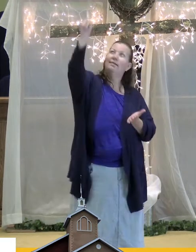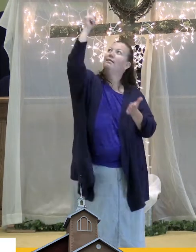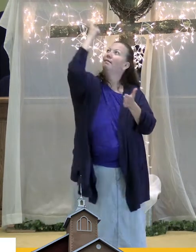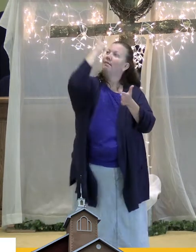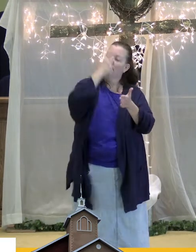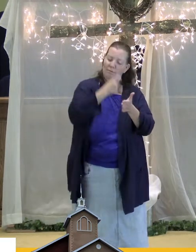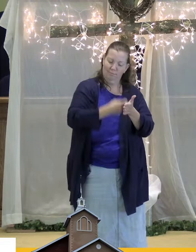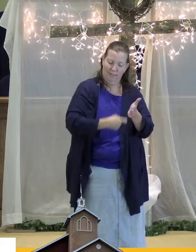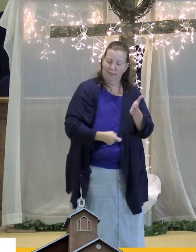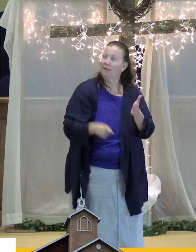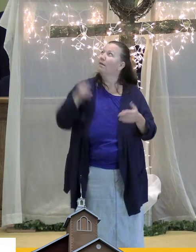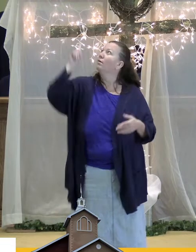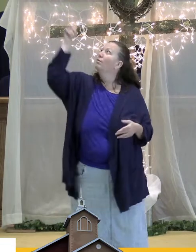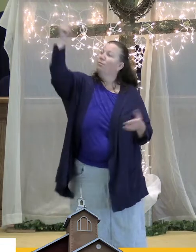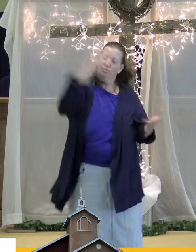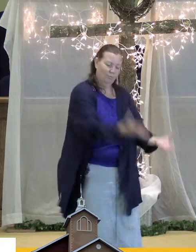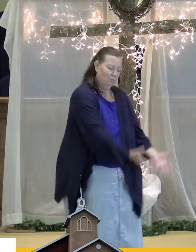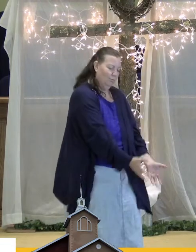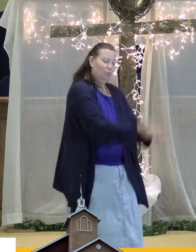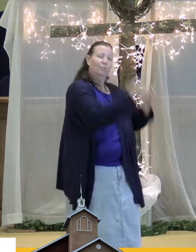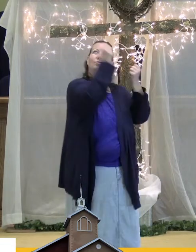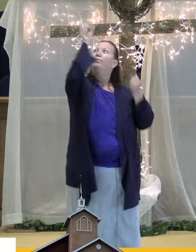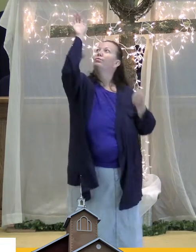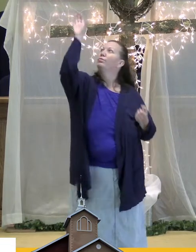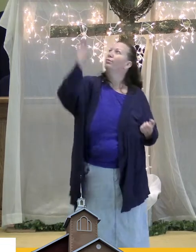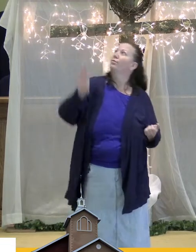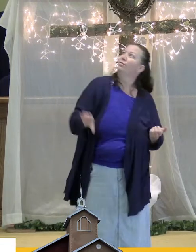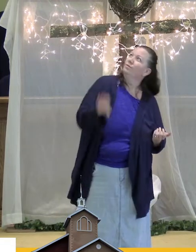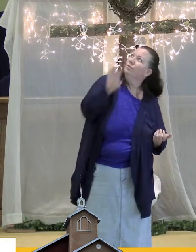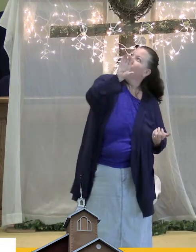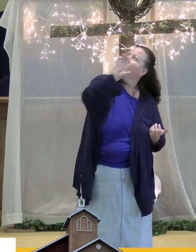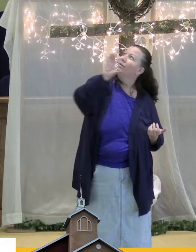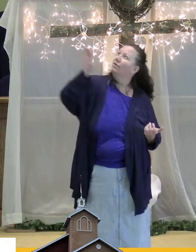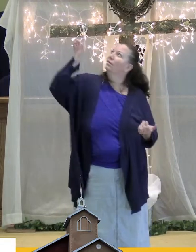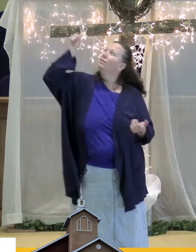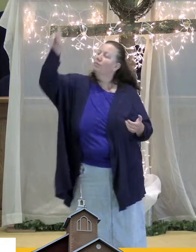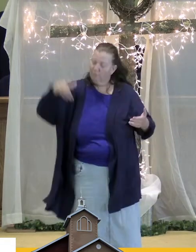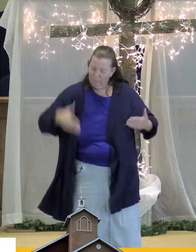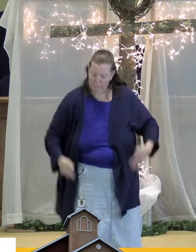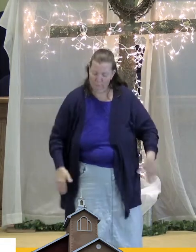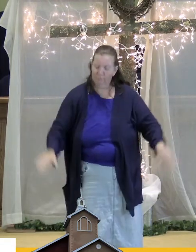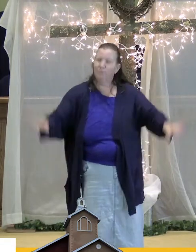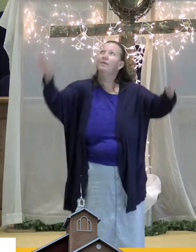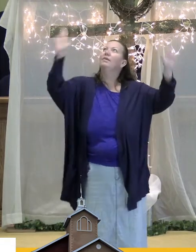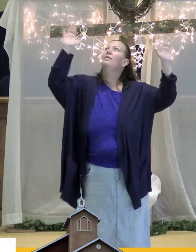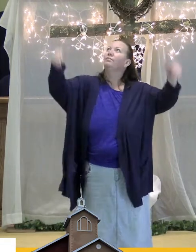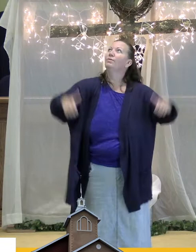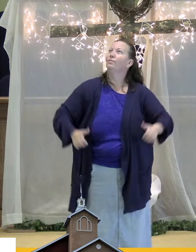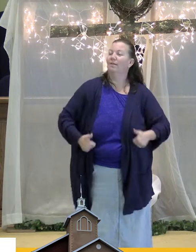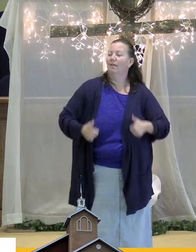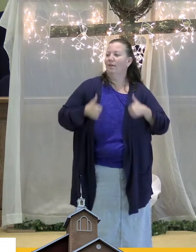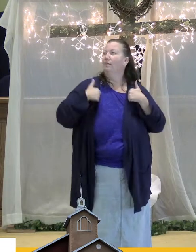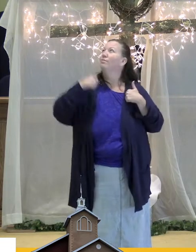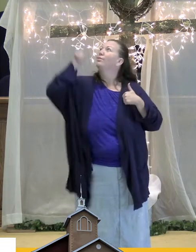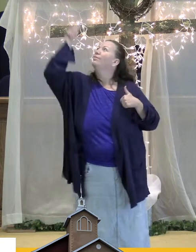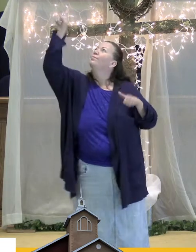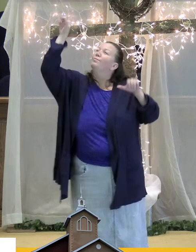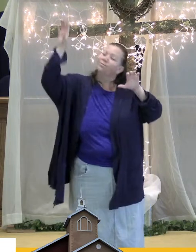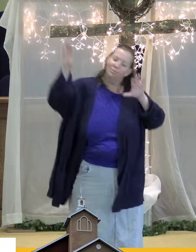You paid the price. You took the cross. You gave your life. And you did